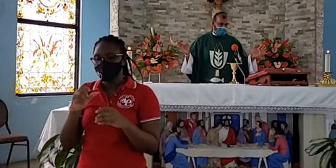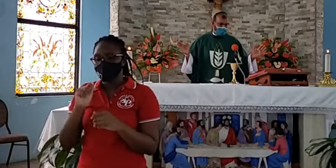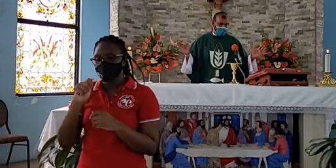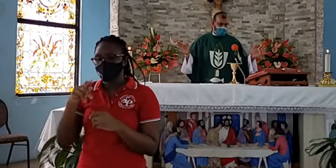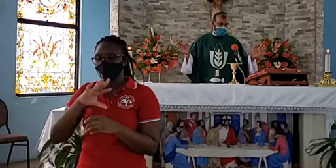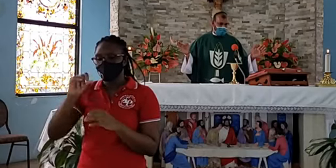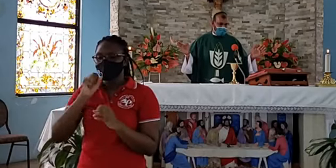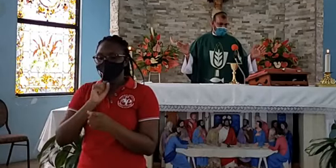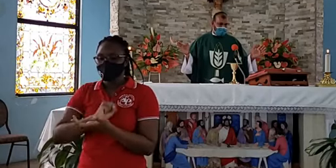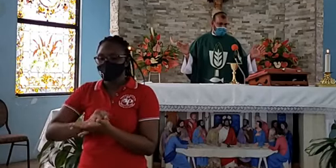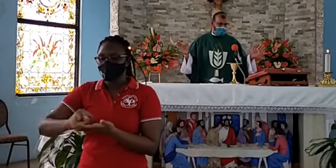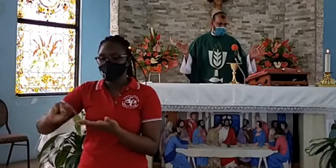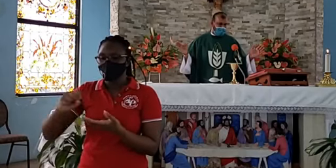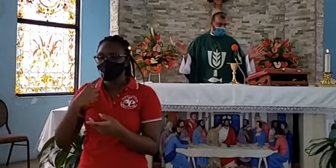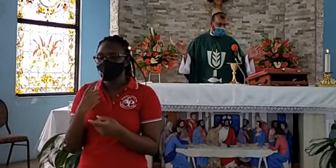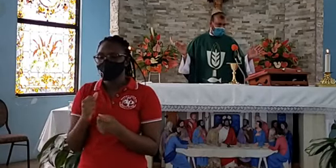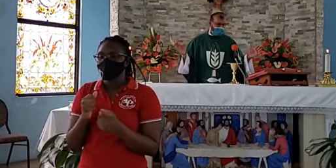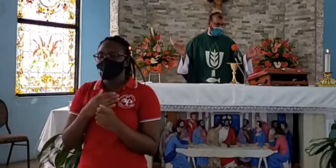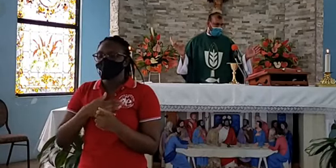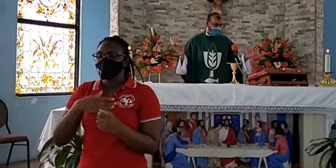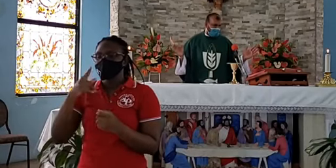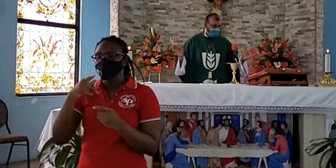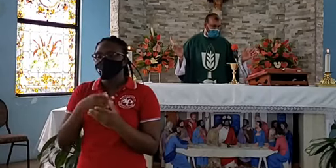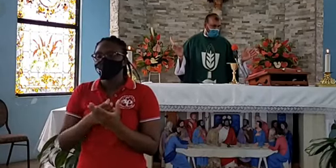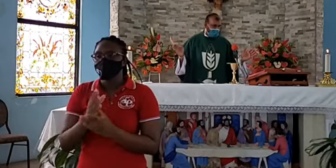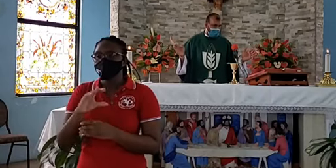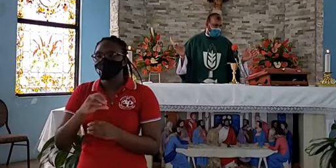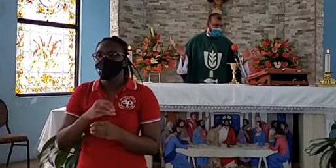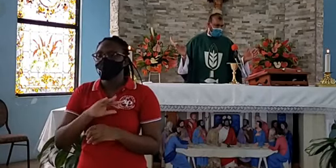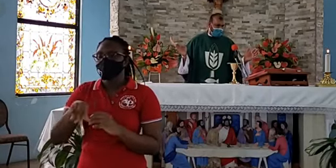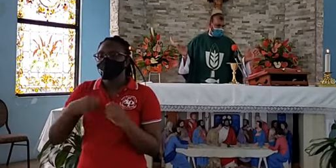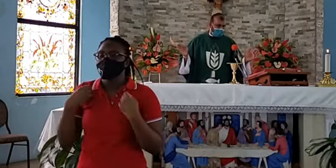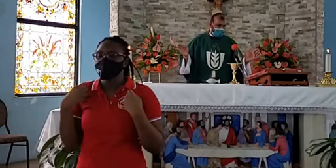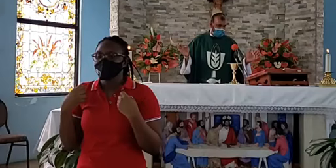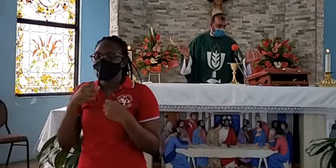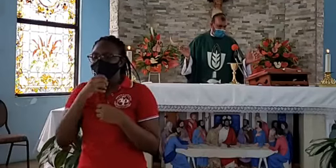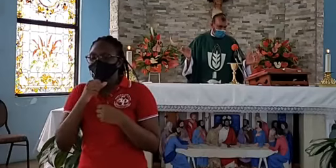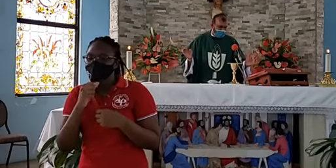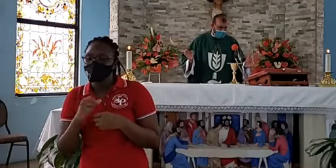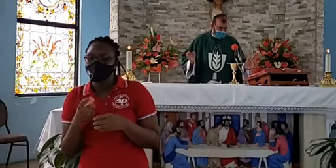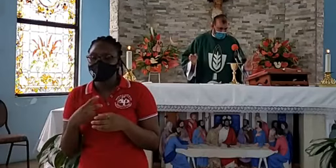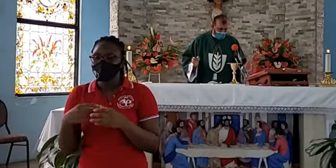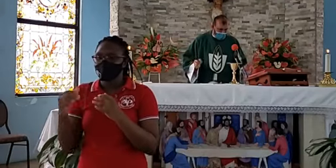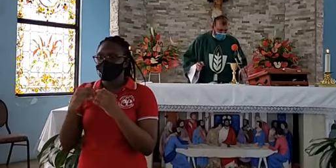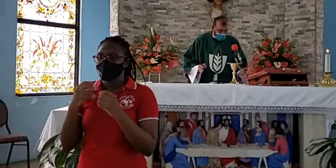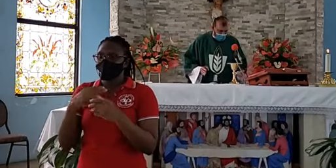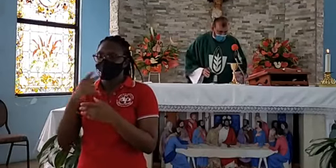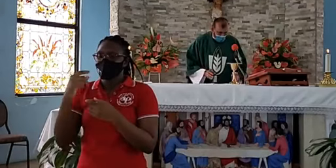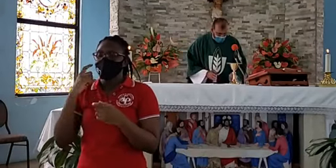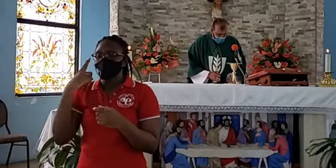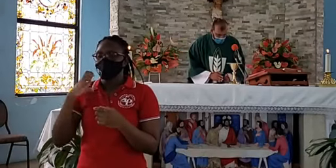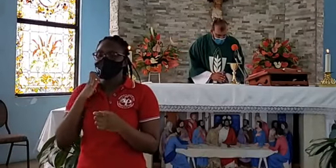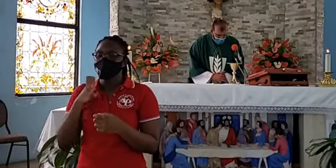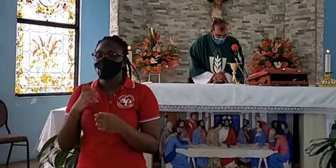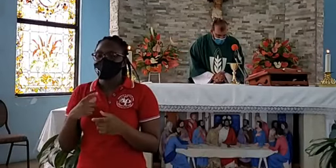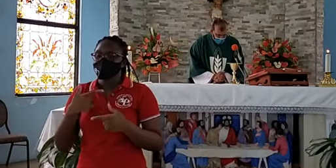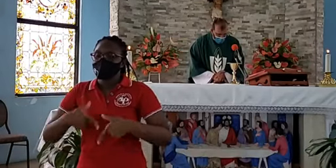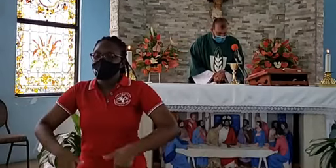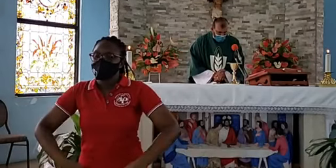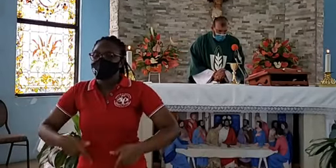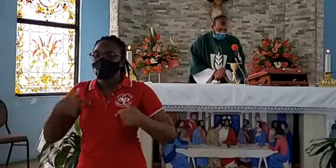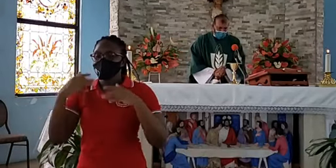all the saints who have been to you throughout the ages, we have led to request you to the light and praise and glorify